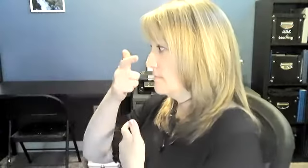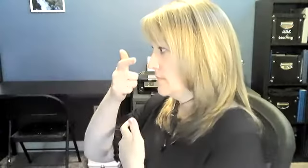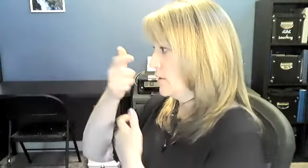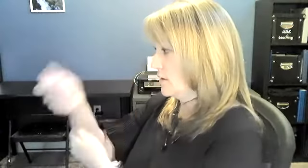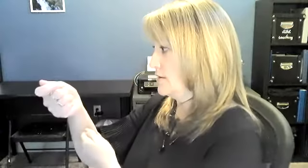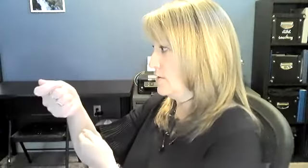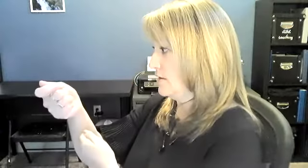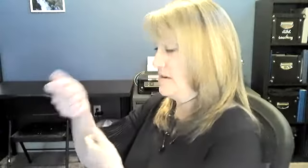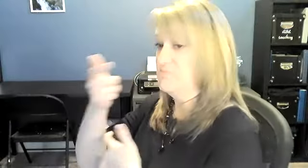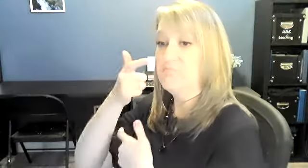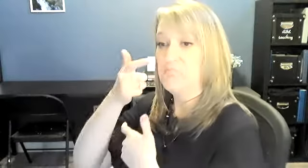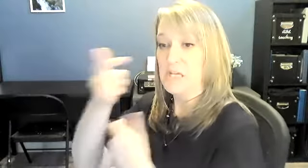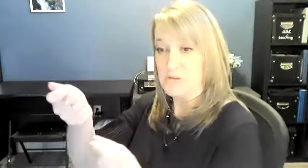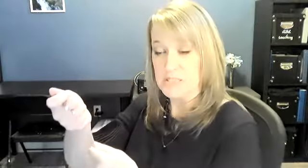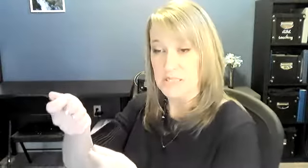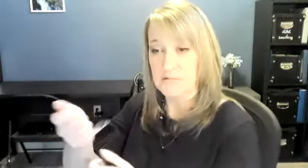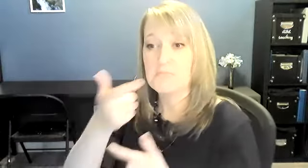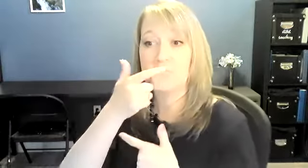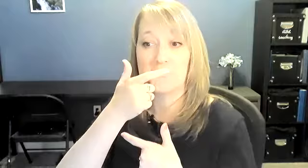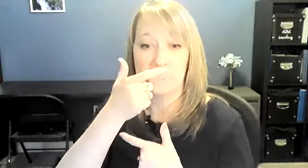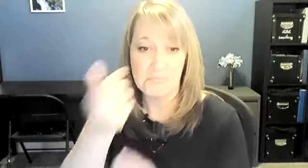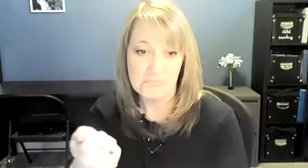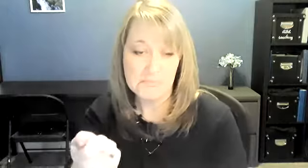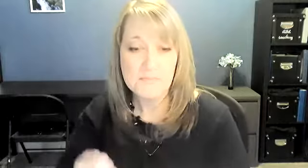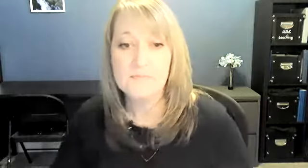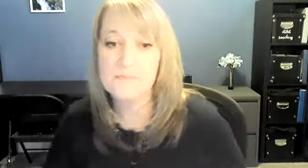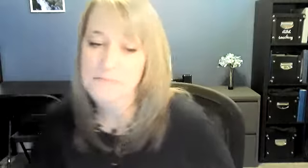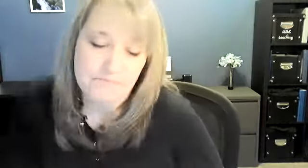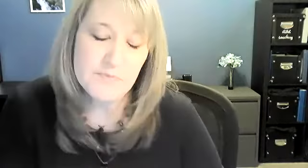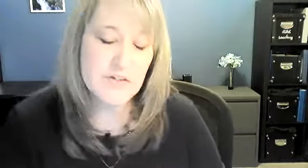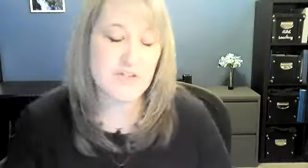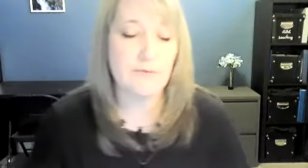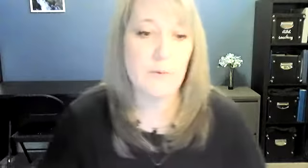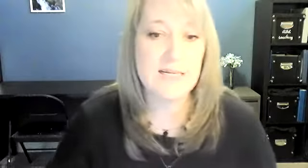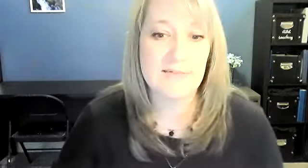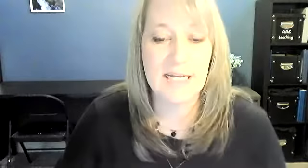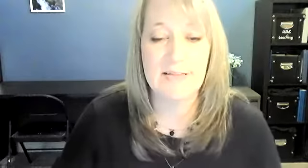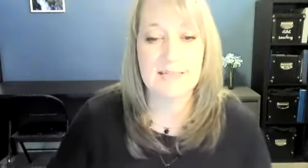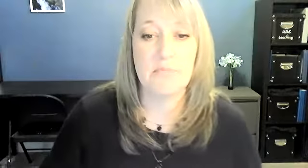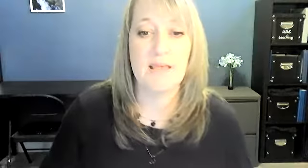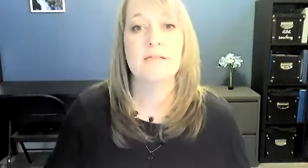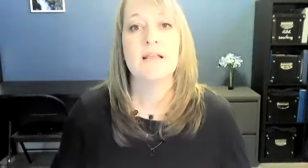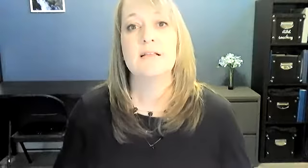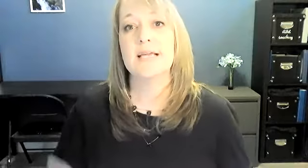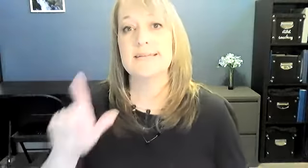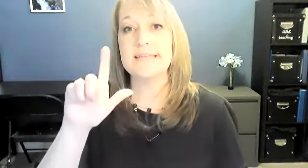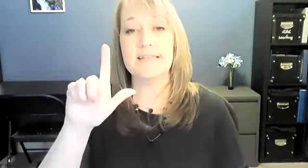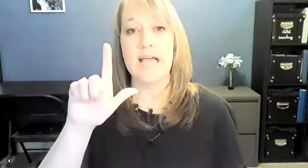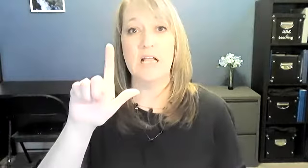and you close it as you come out. Interesting. Just 2 different ways of signing the same thing. Lazy is an L